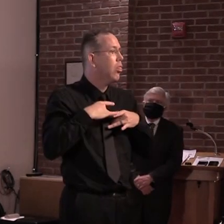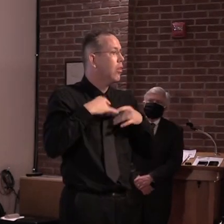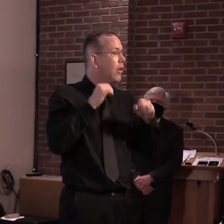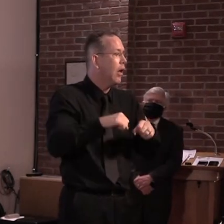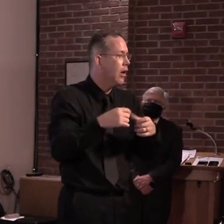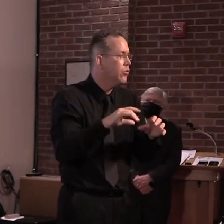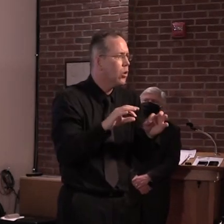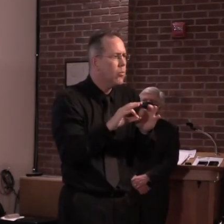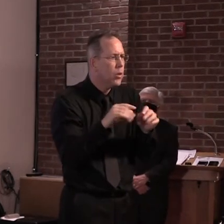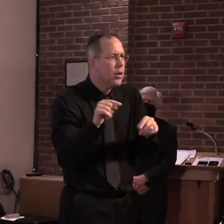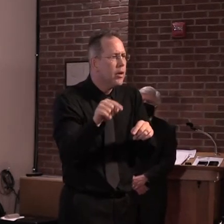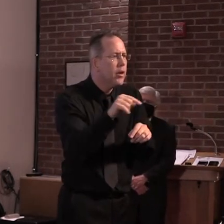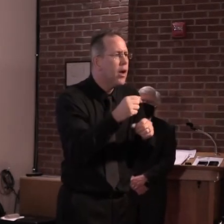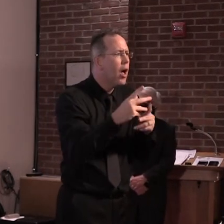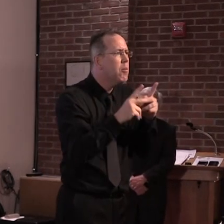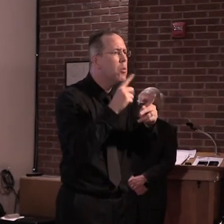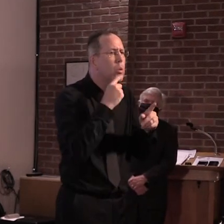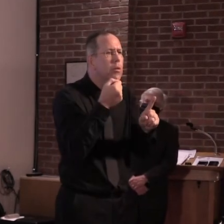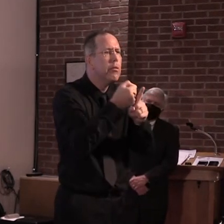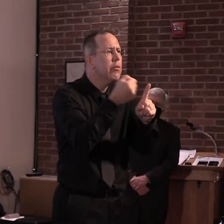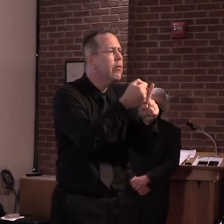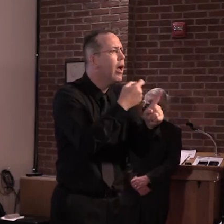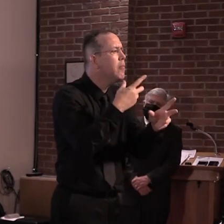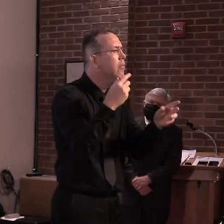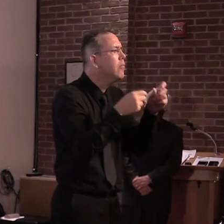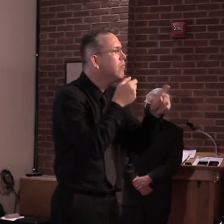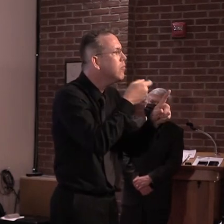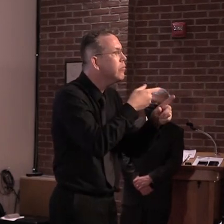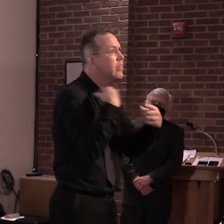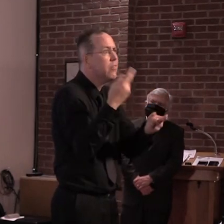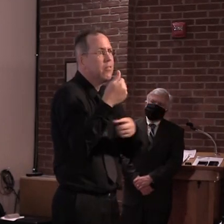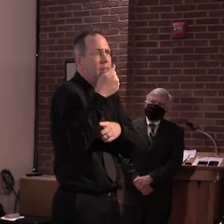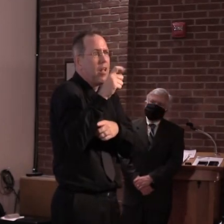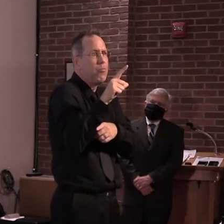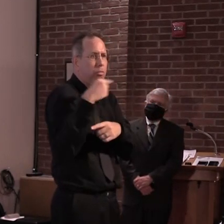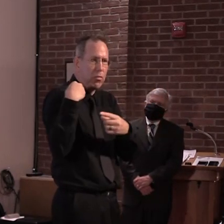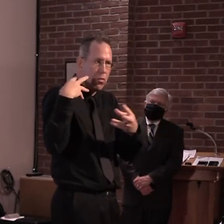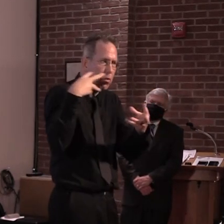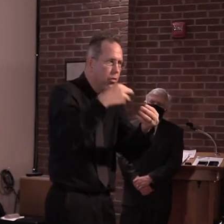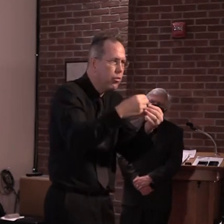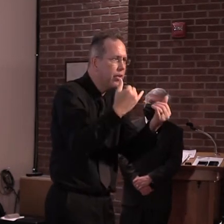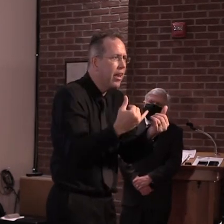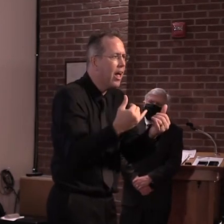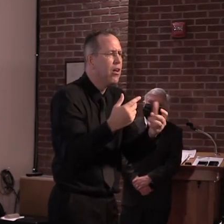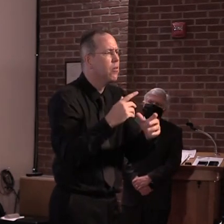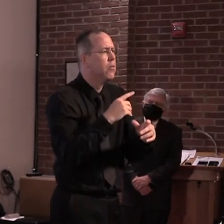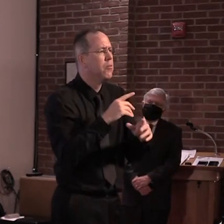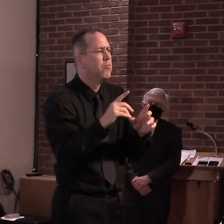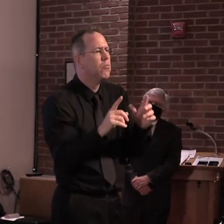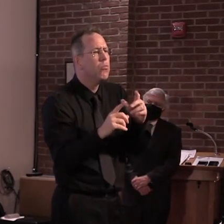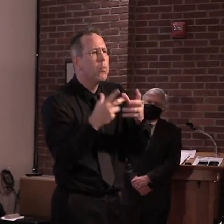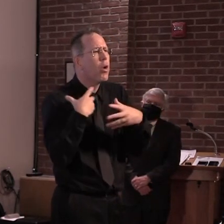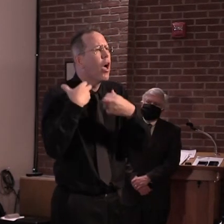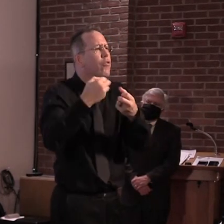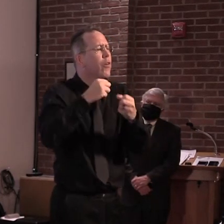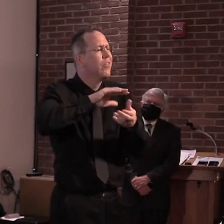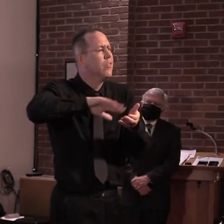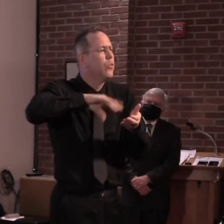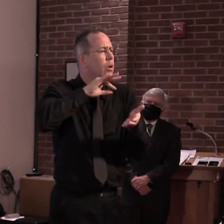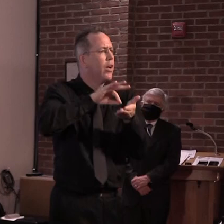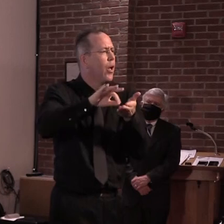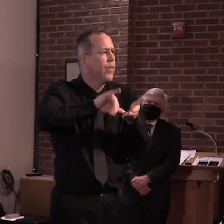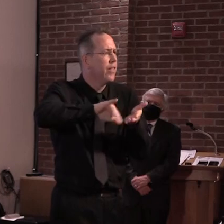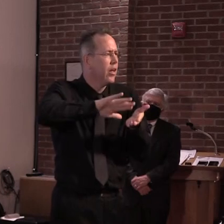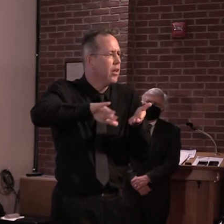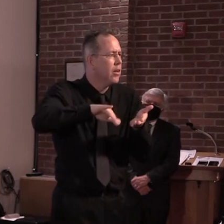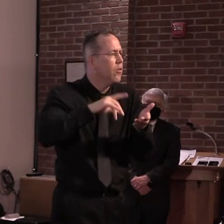April. Those individuals have recovered, so they're no longer a threat of transmitting the virus to those that might be around